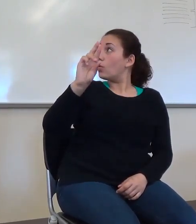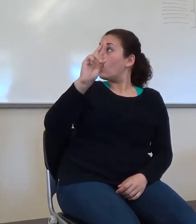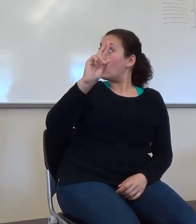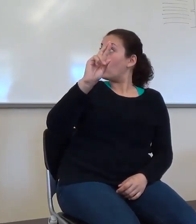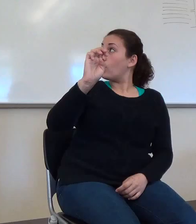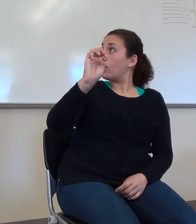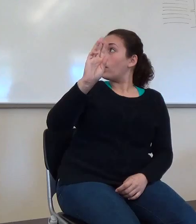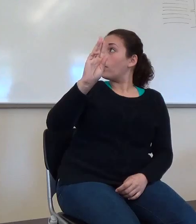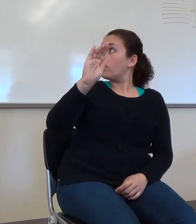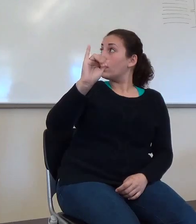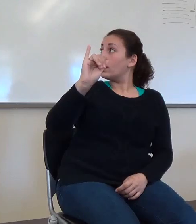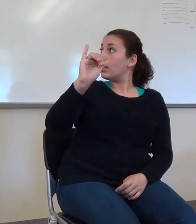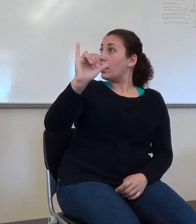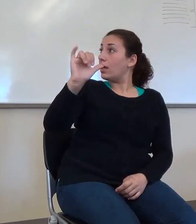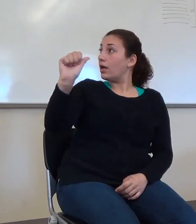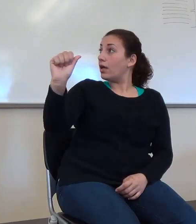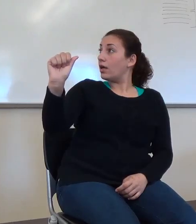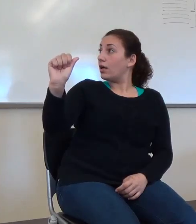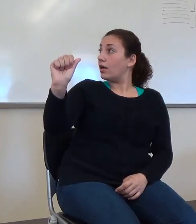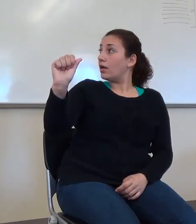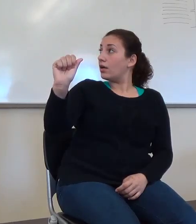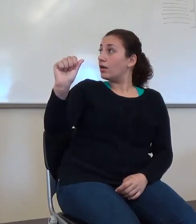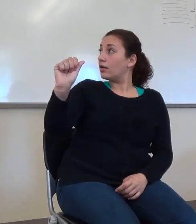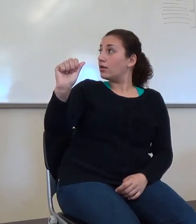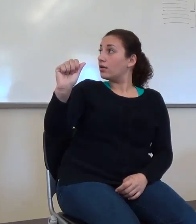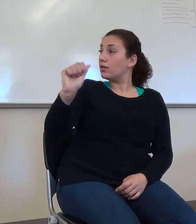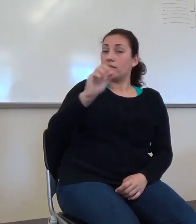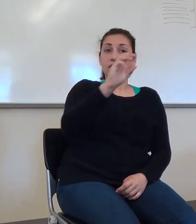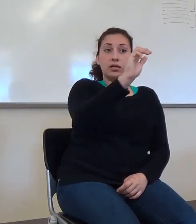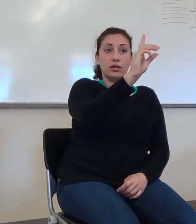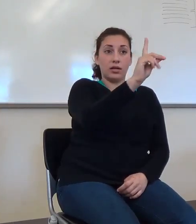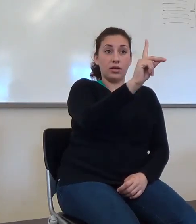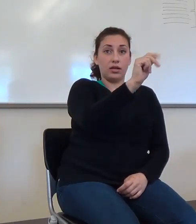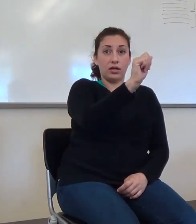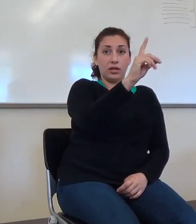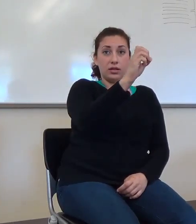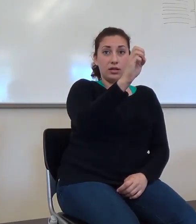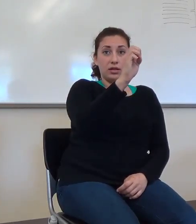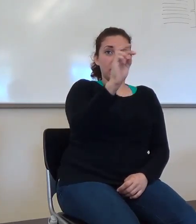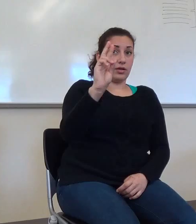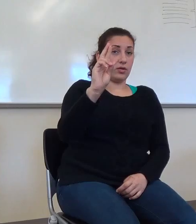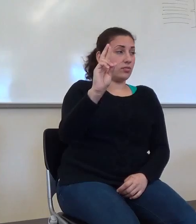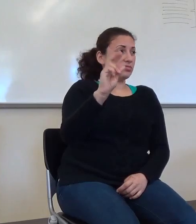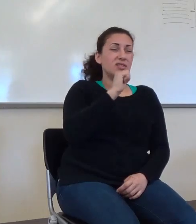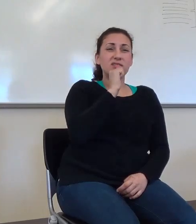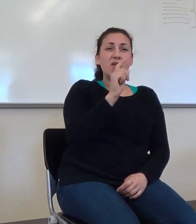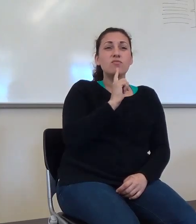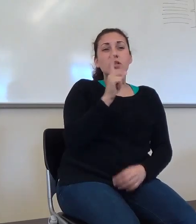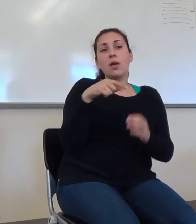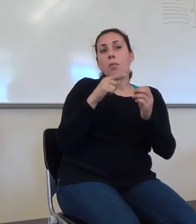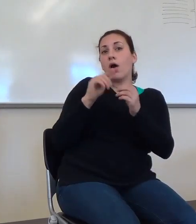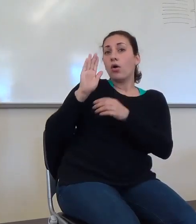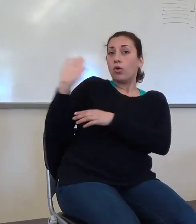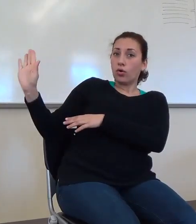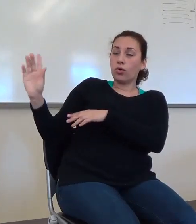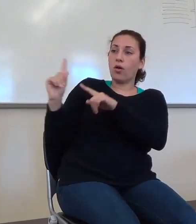Kadir, she, Kadir? No. She goes through a good part